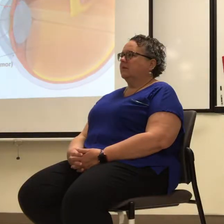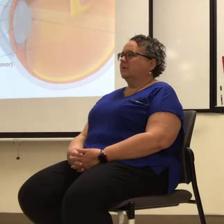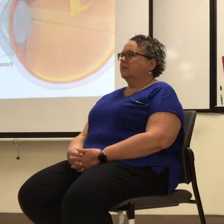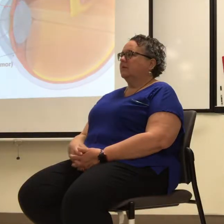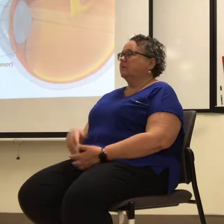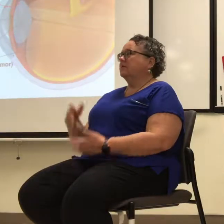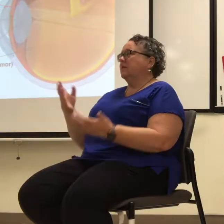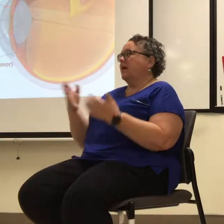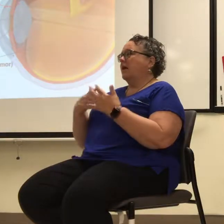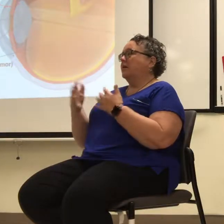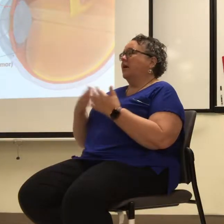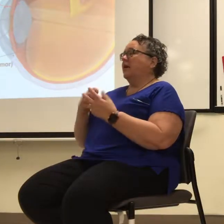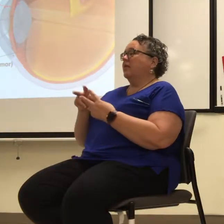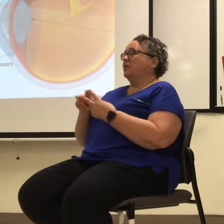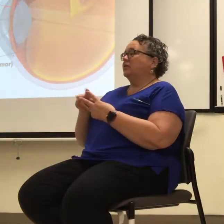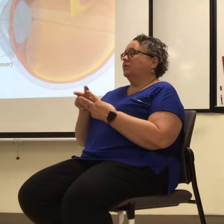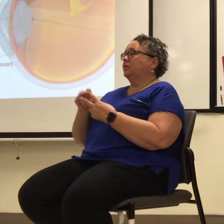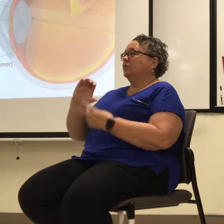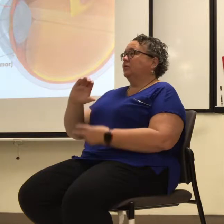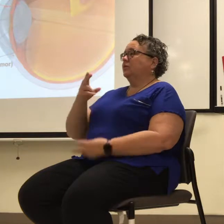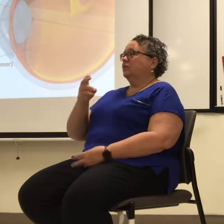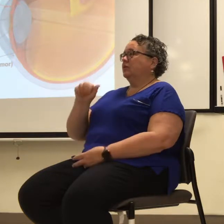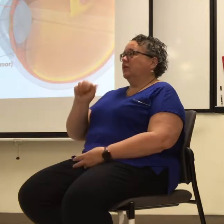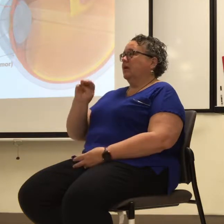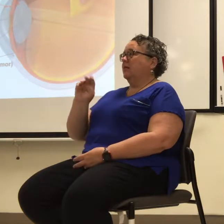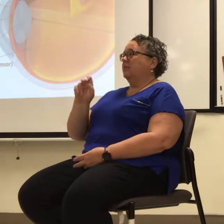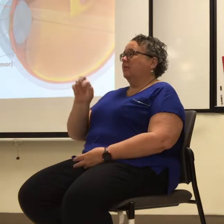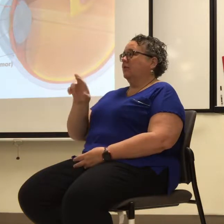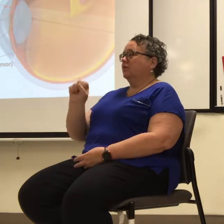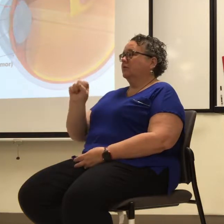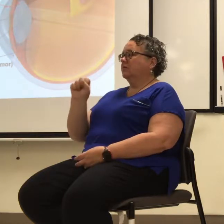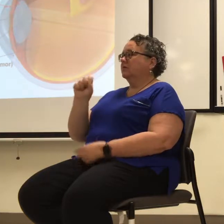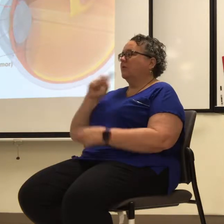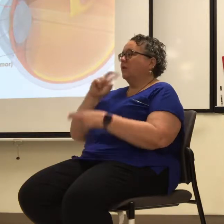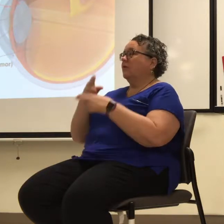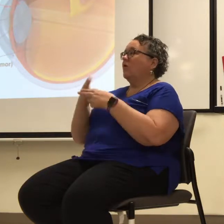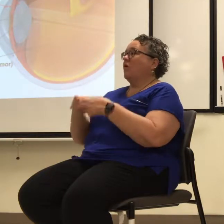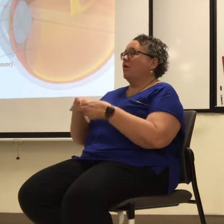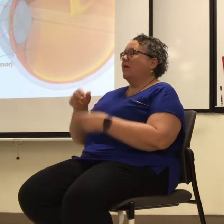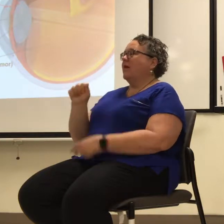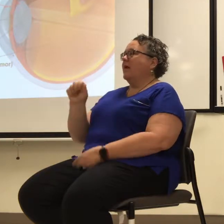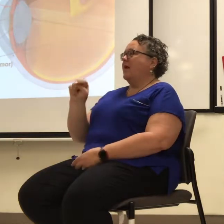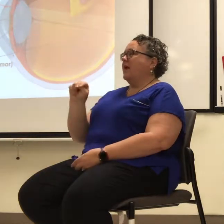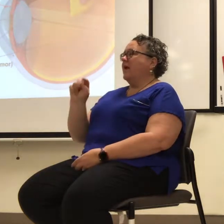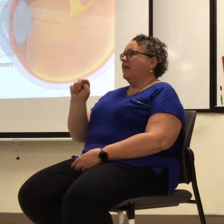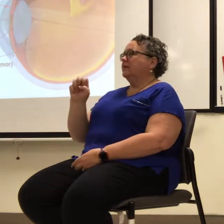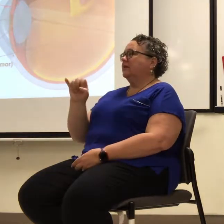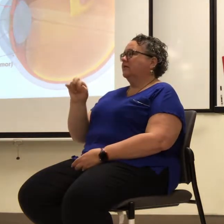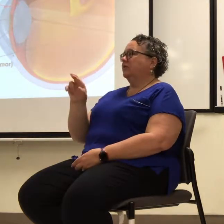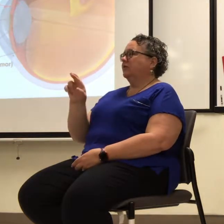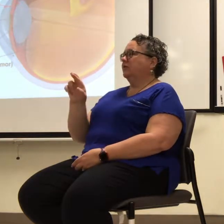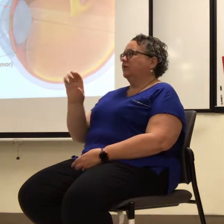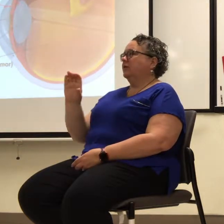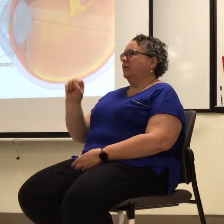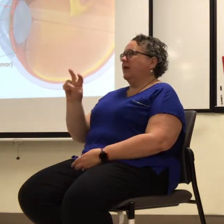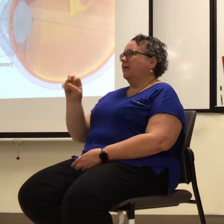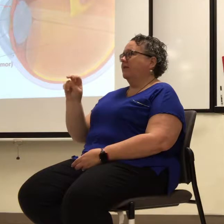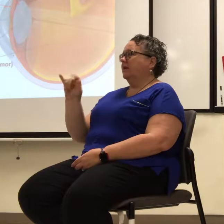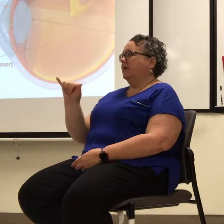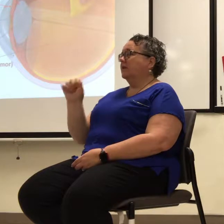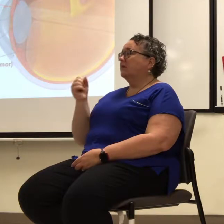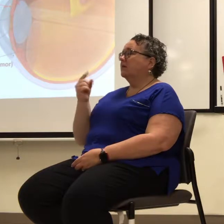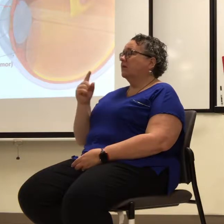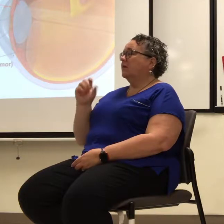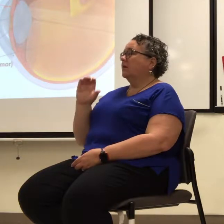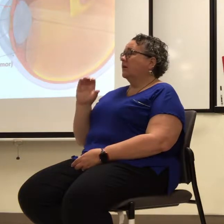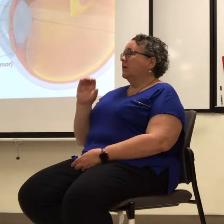Well, anyways, those two chambers are what are known as the anterior cavity, where aqueous humor is